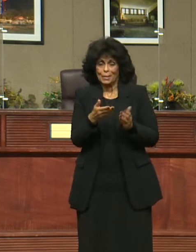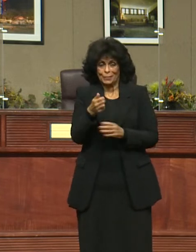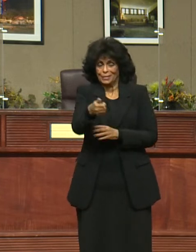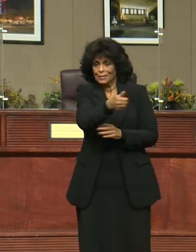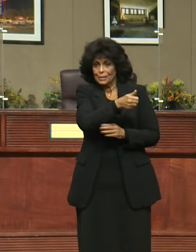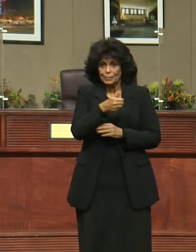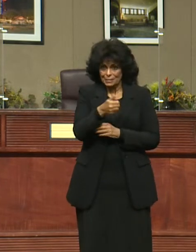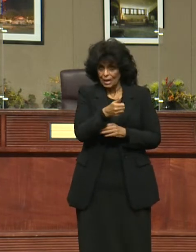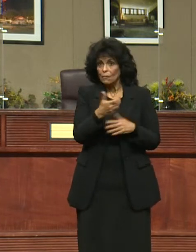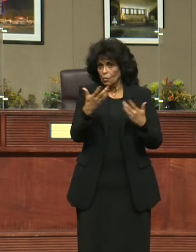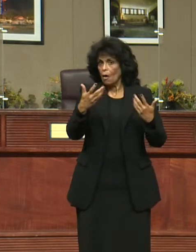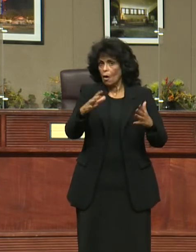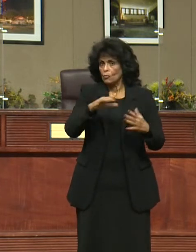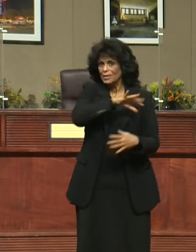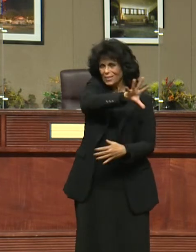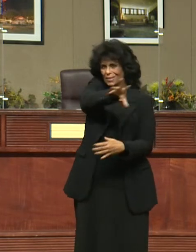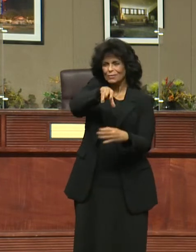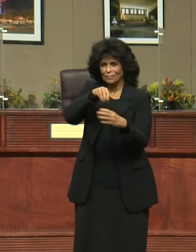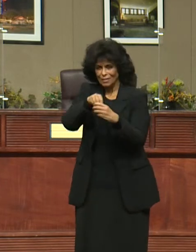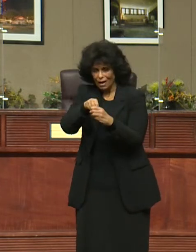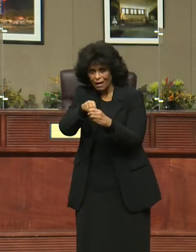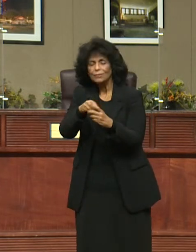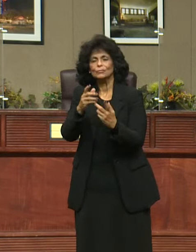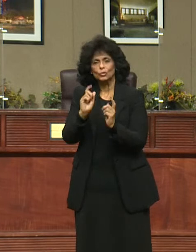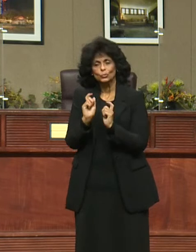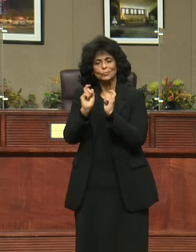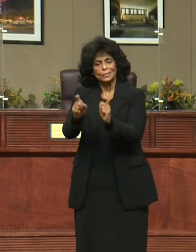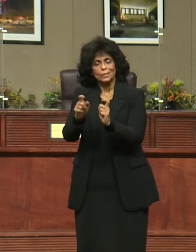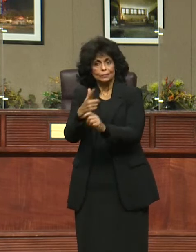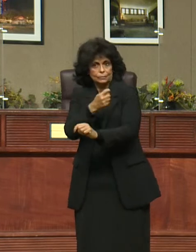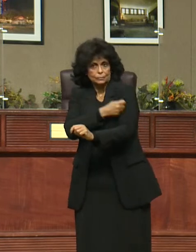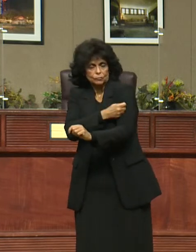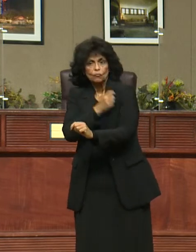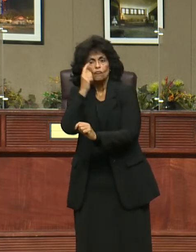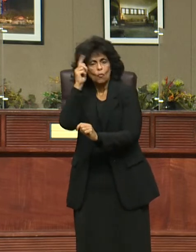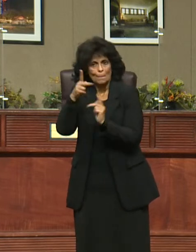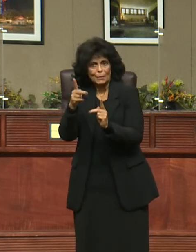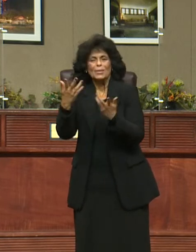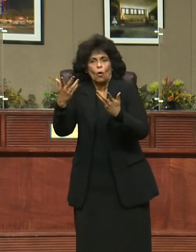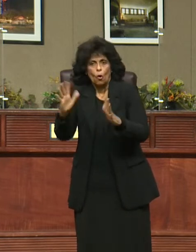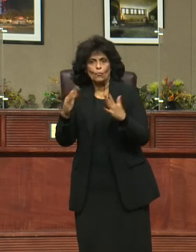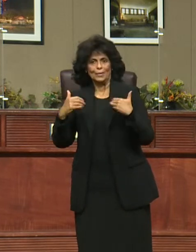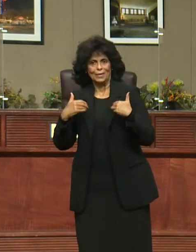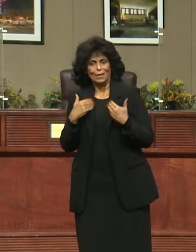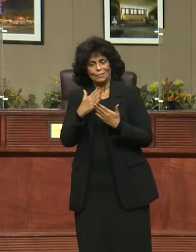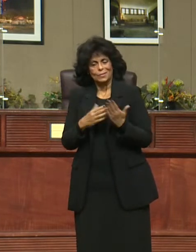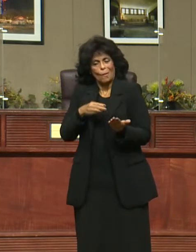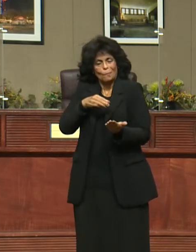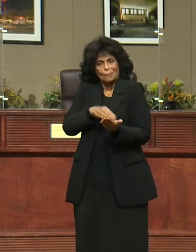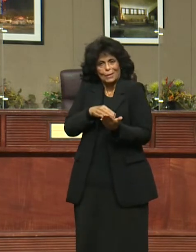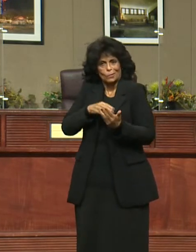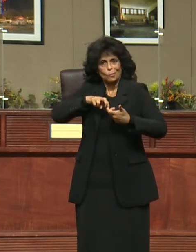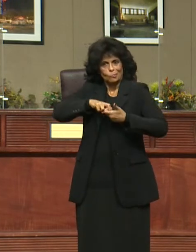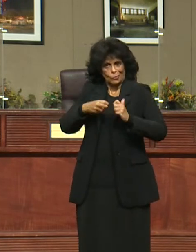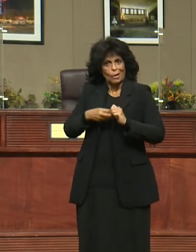in providing those vaccinations to people who have pre-existing conditions that they can attest to